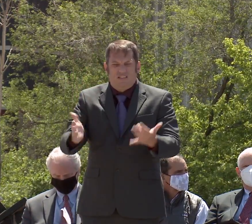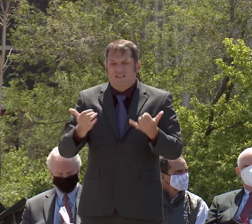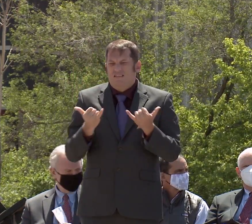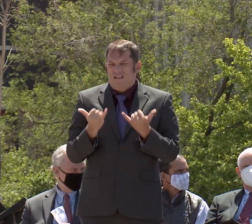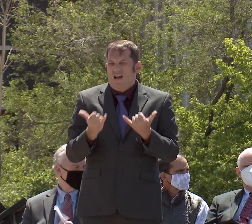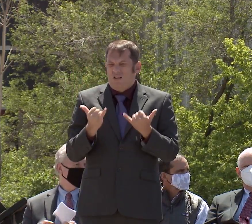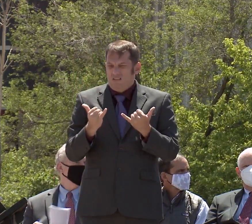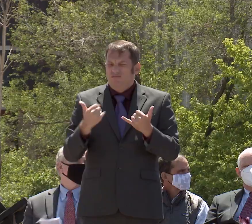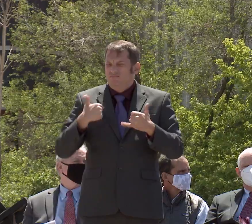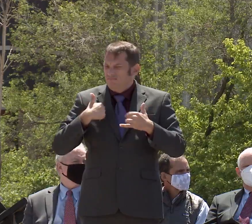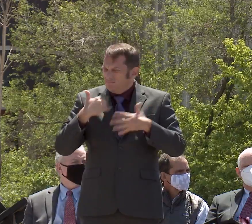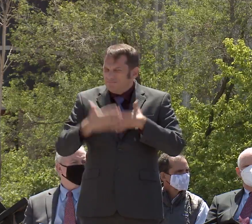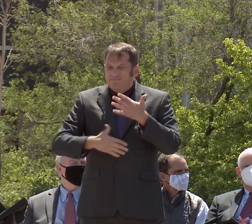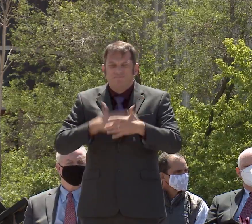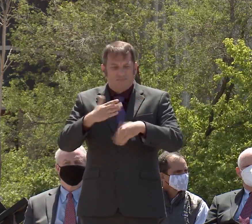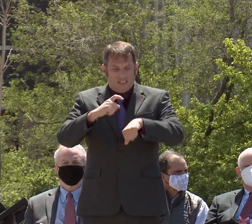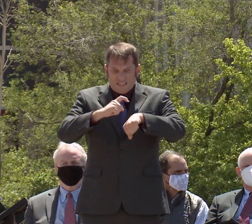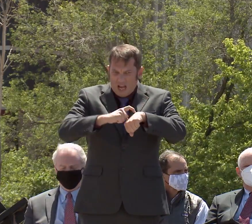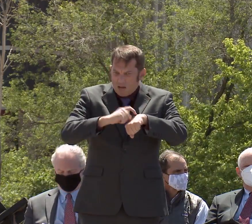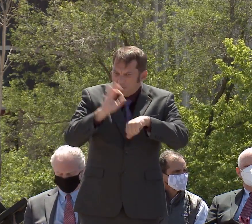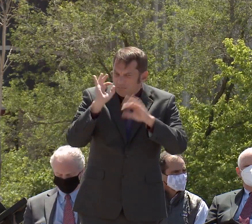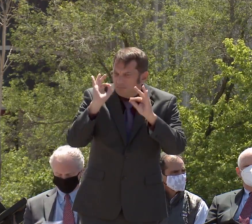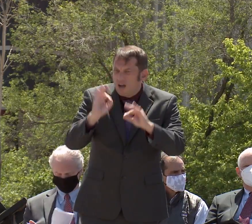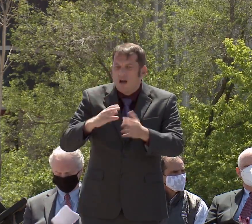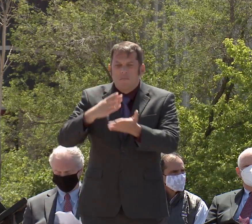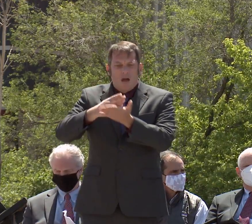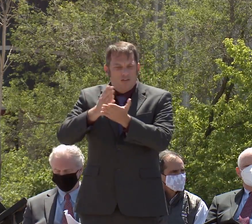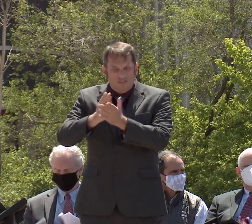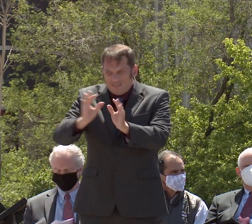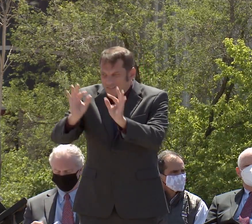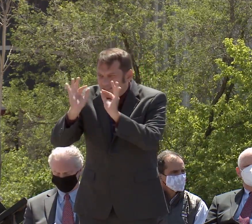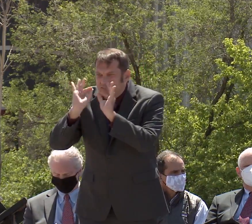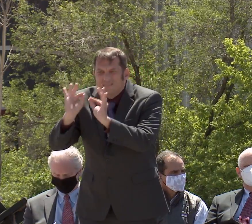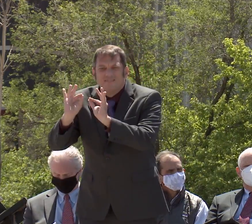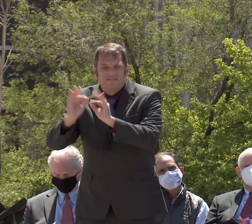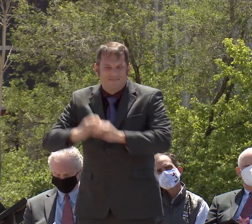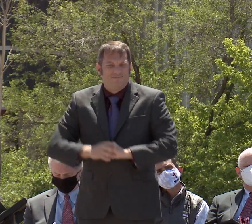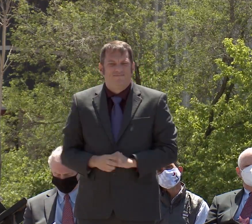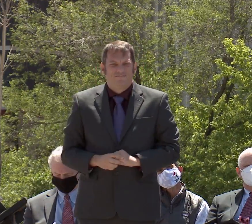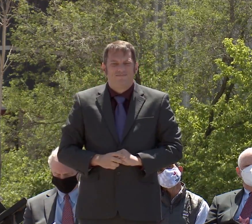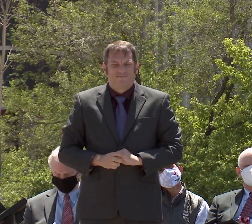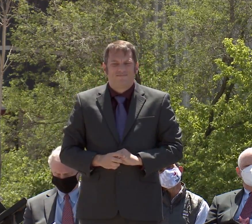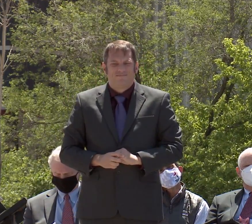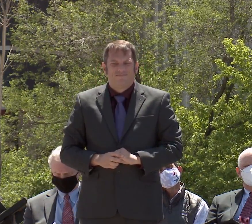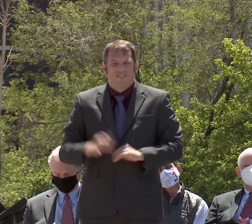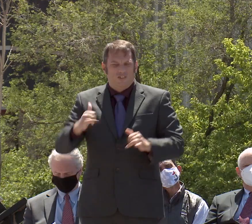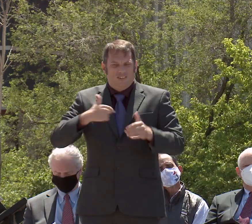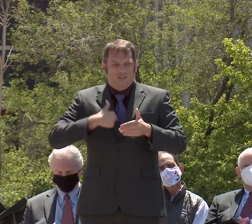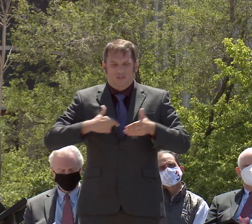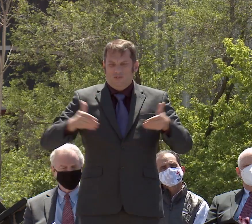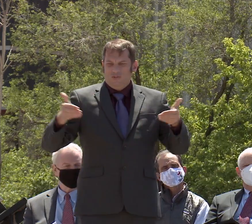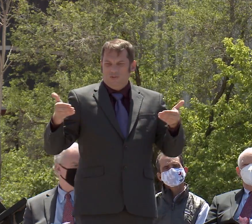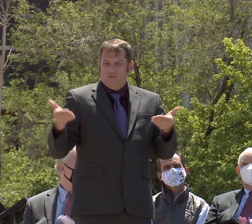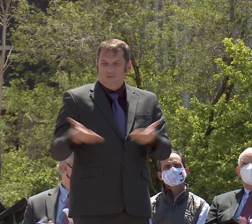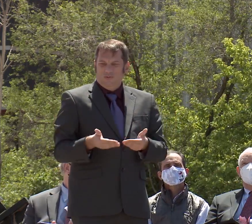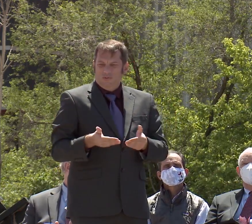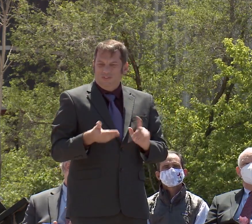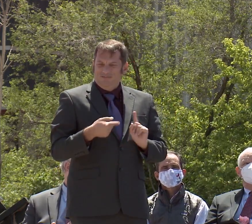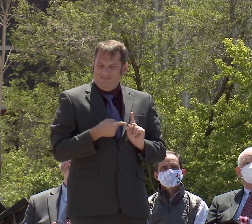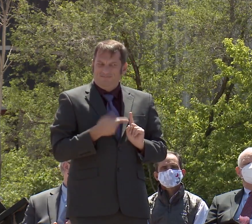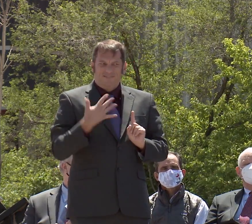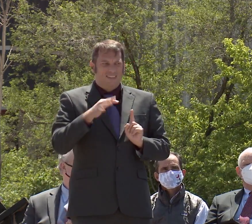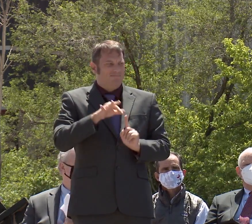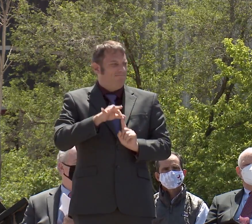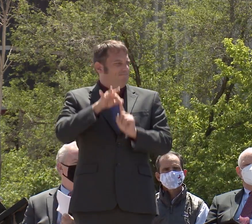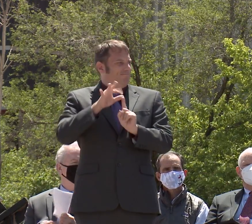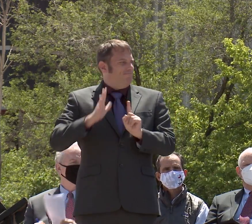And with that, I want to now introduce you to some of our distinguished guests.